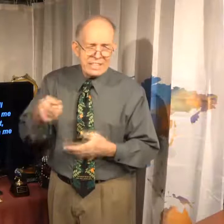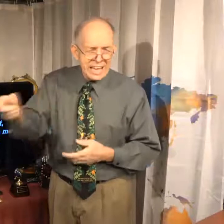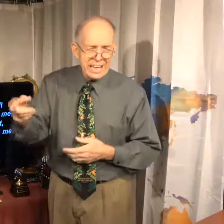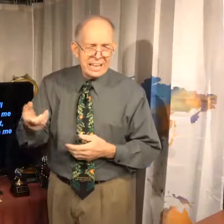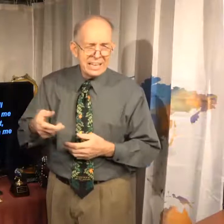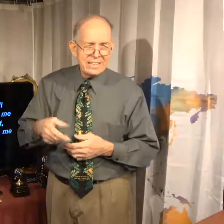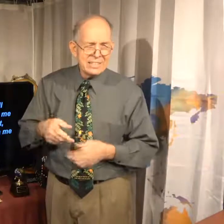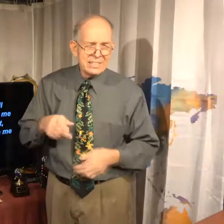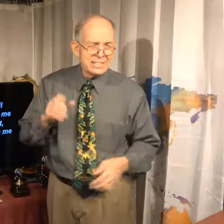thee.